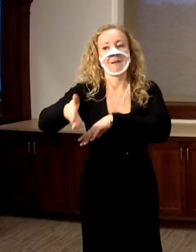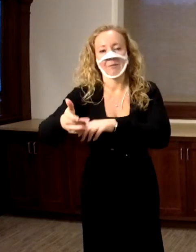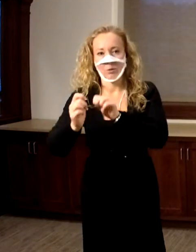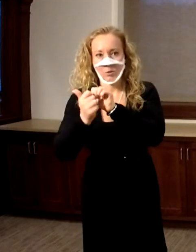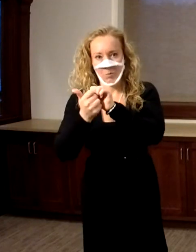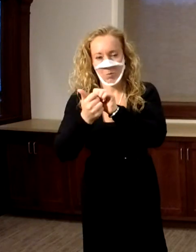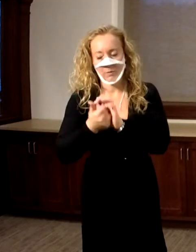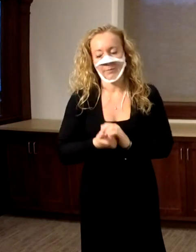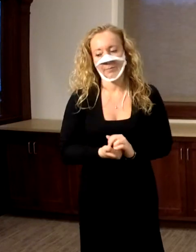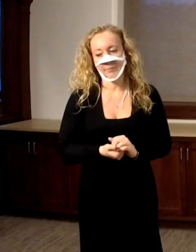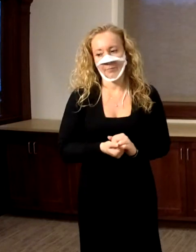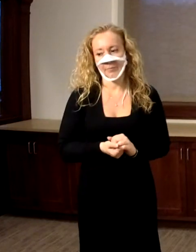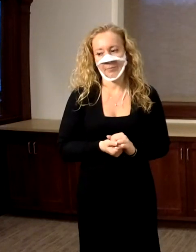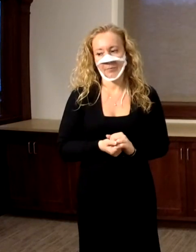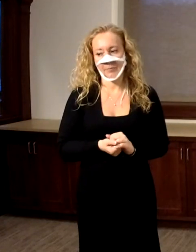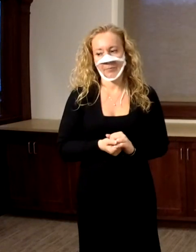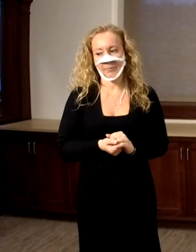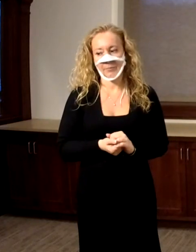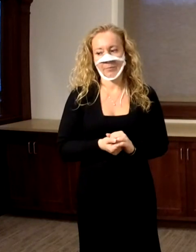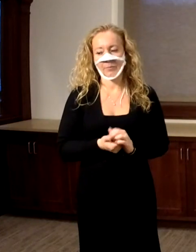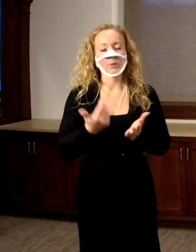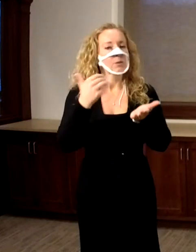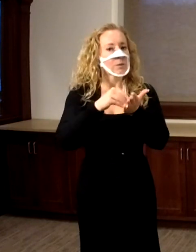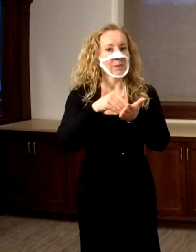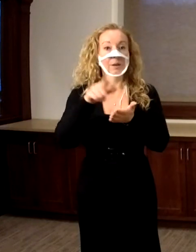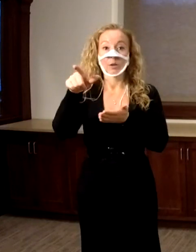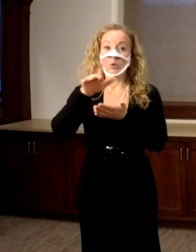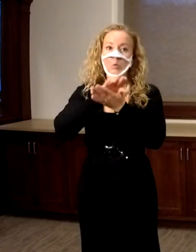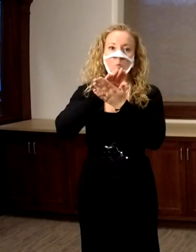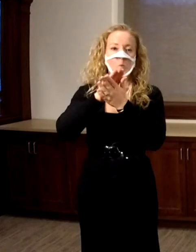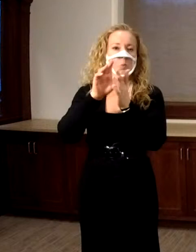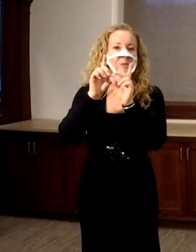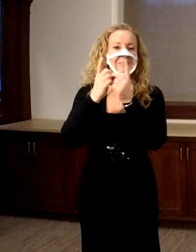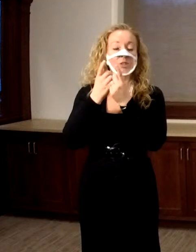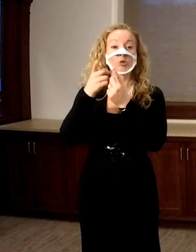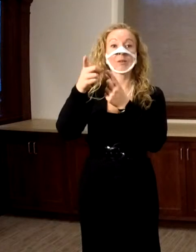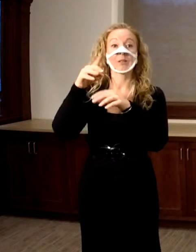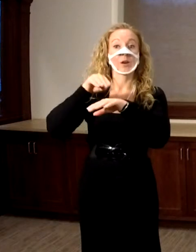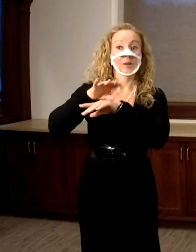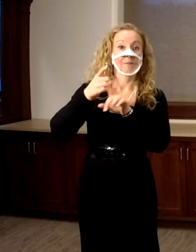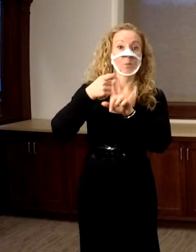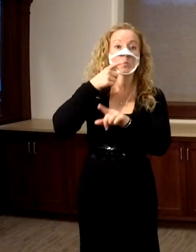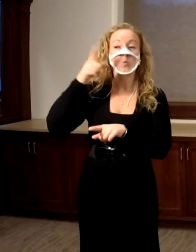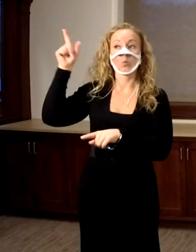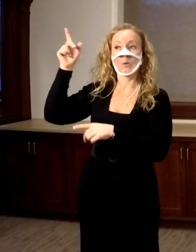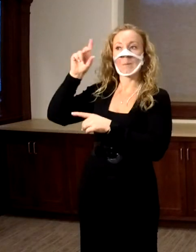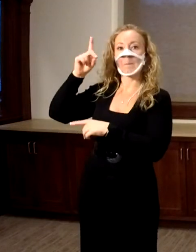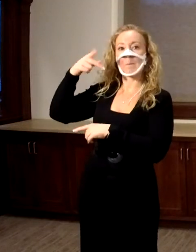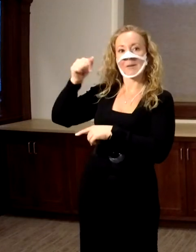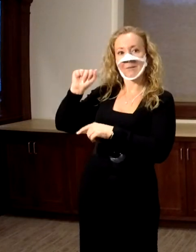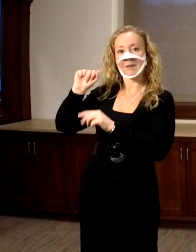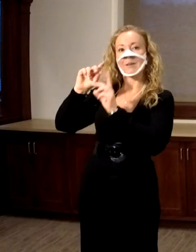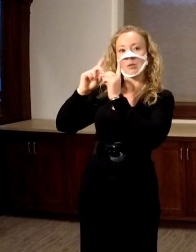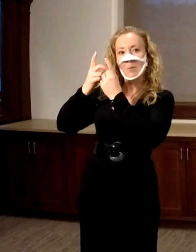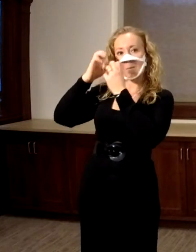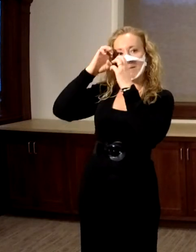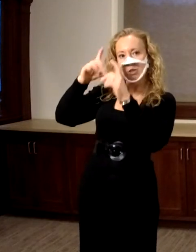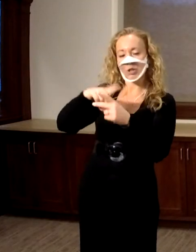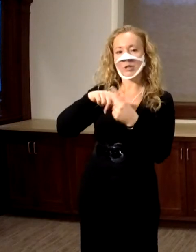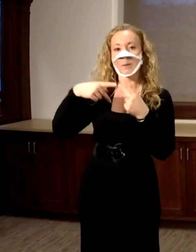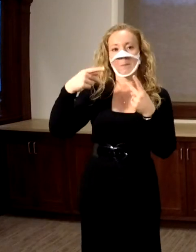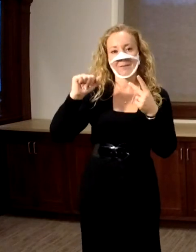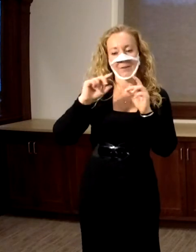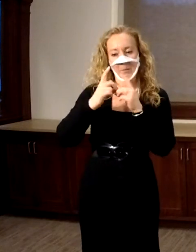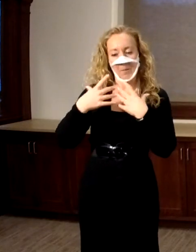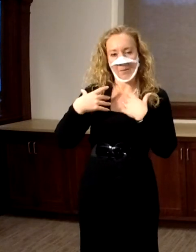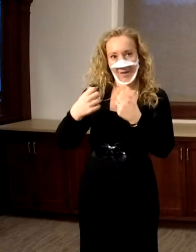And so, again, the schools are taking their guidance from the Pennsylvania Department of Education and the Pennsylvania Department of Health. And we're there as the health